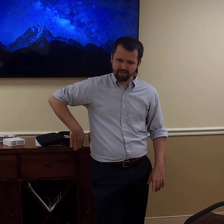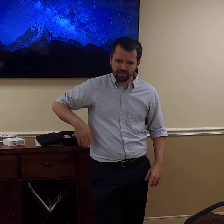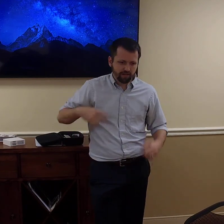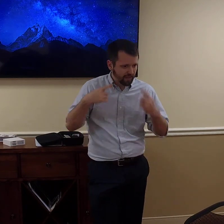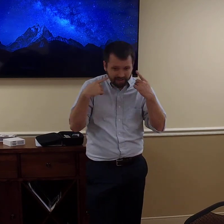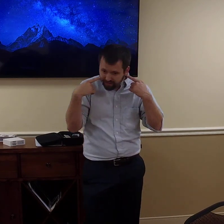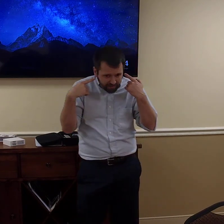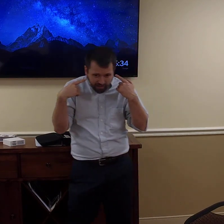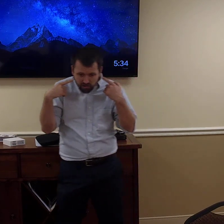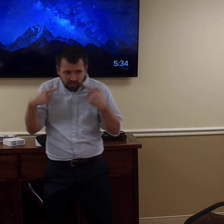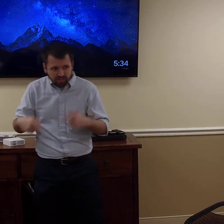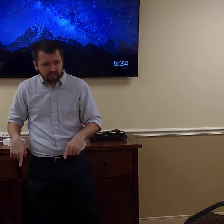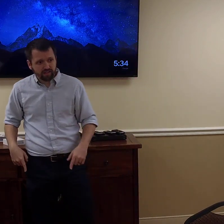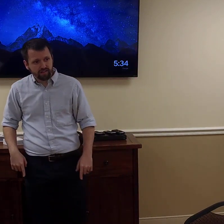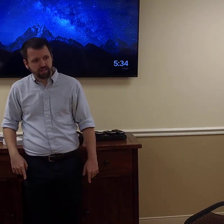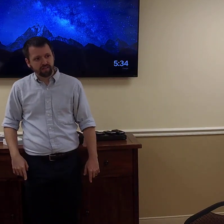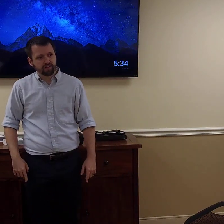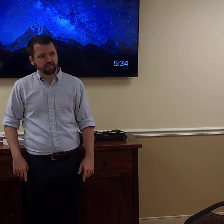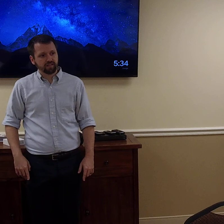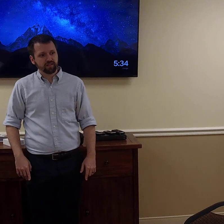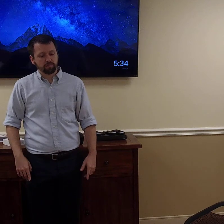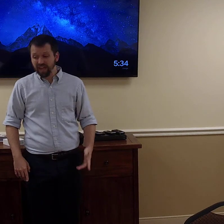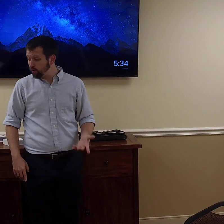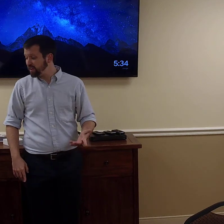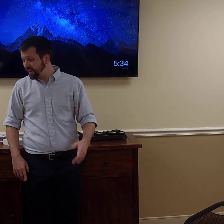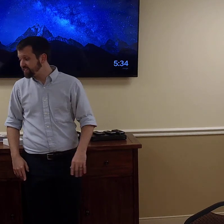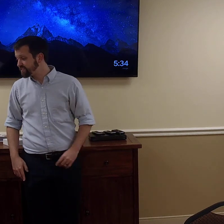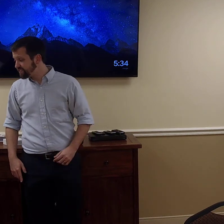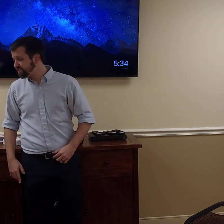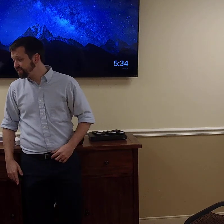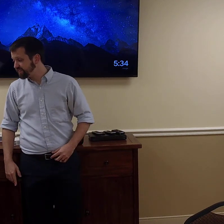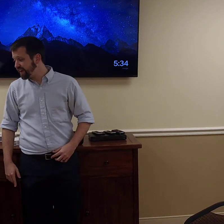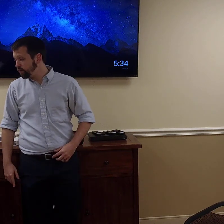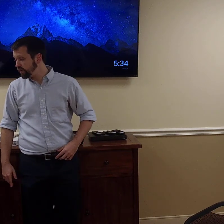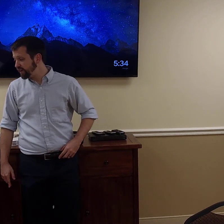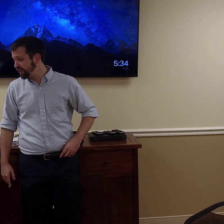You have that? so it's the same order of words. That one, yes. Signing. That okay. one, yes.